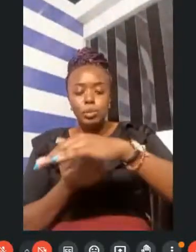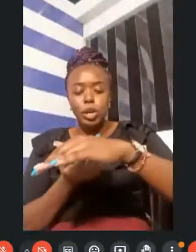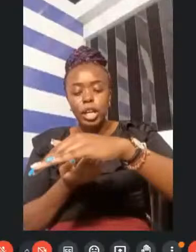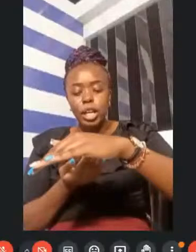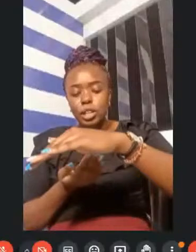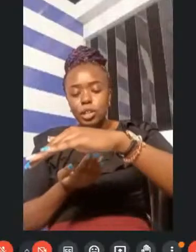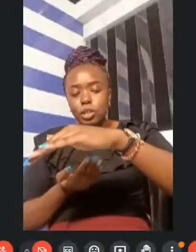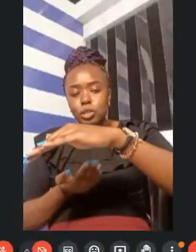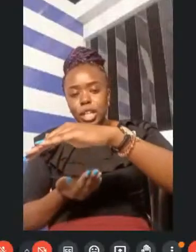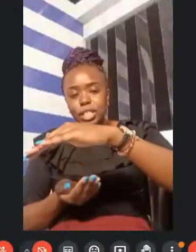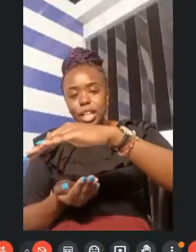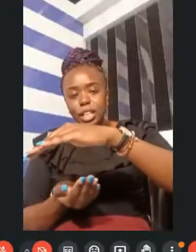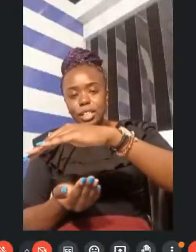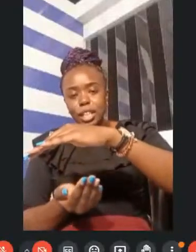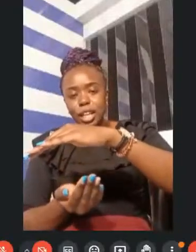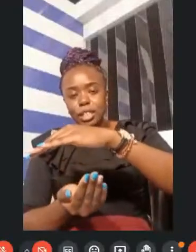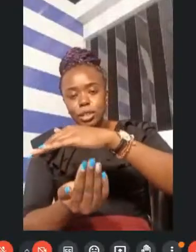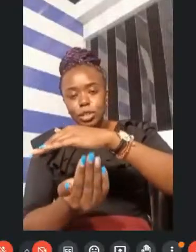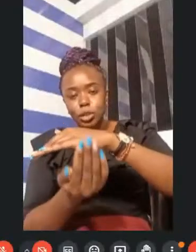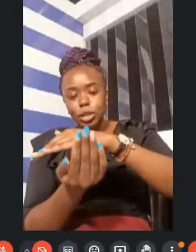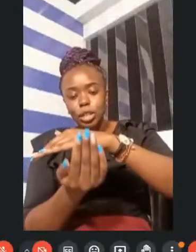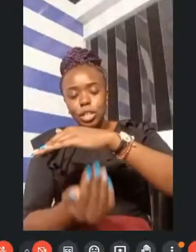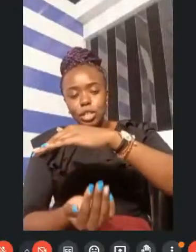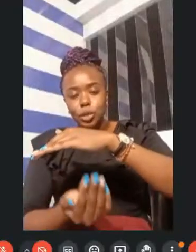morning. So morning ndo jua inajitayarisha